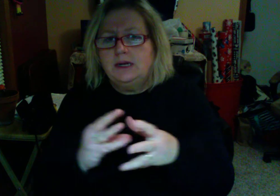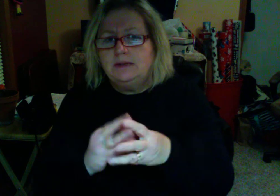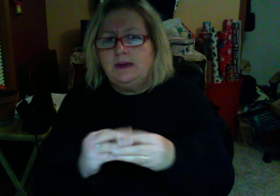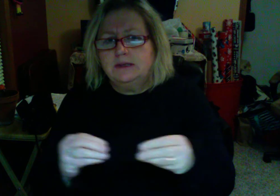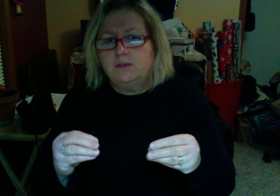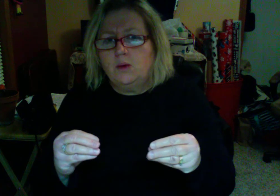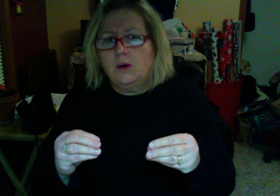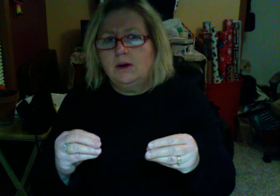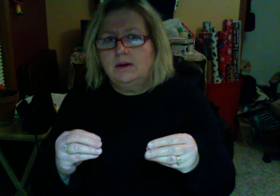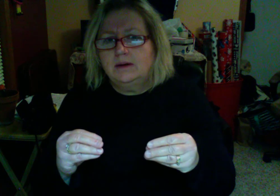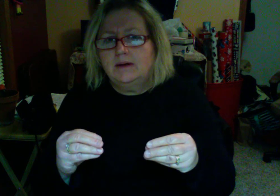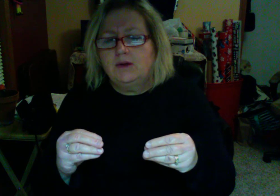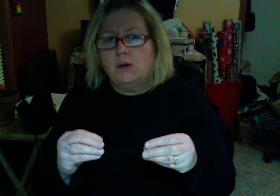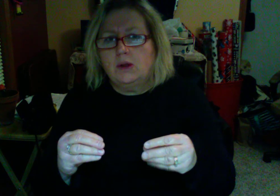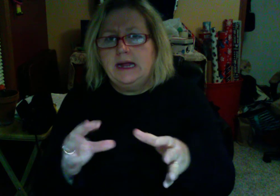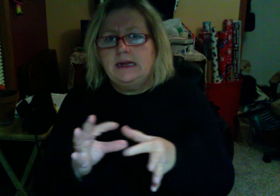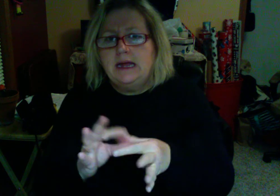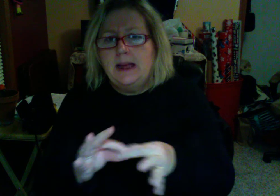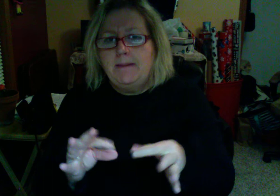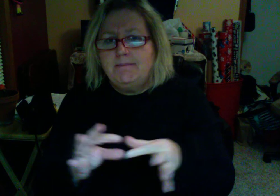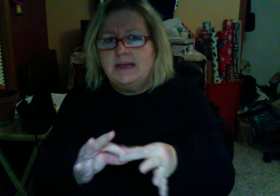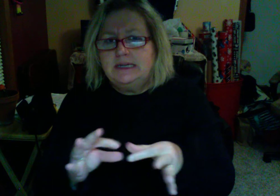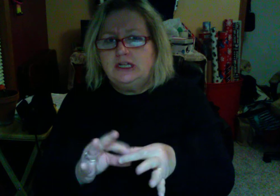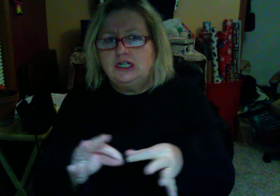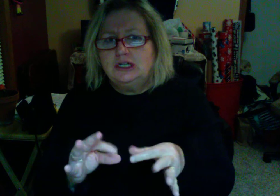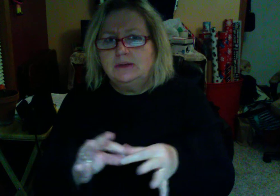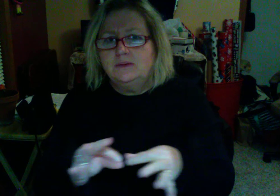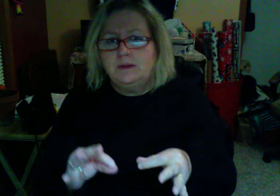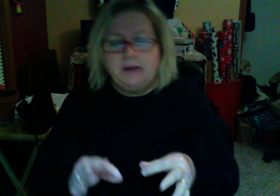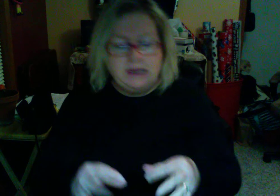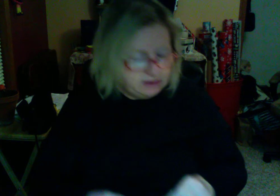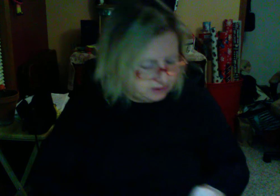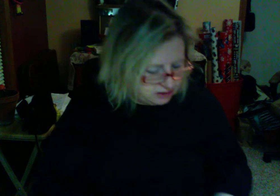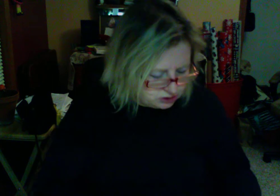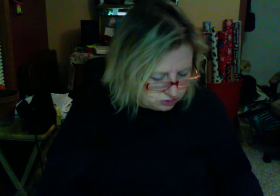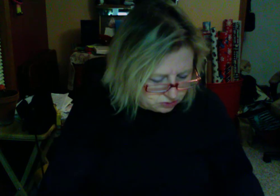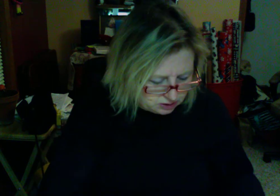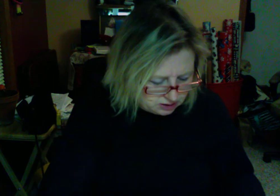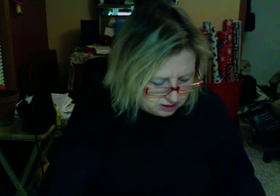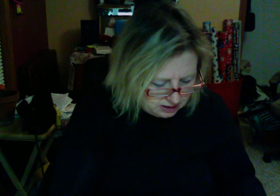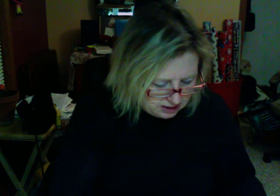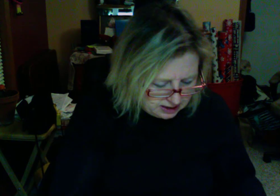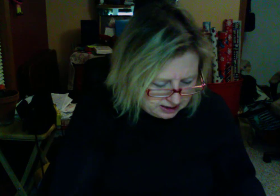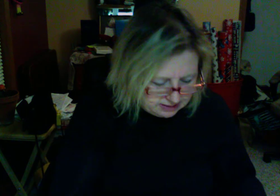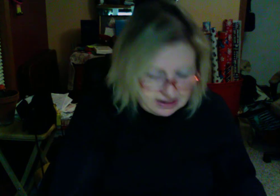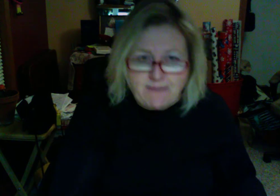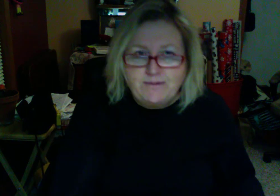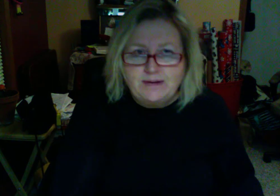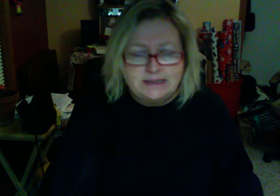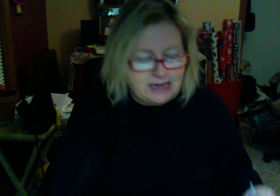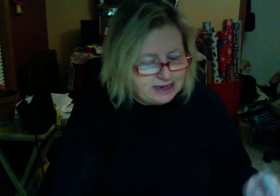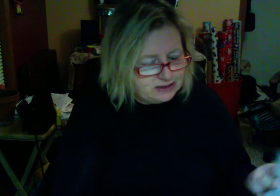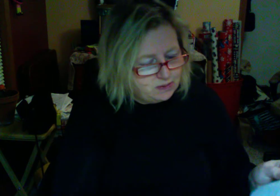me was more of the whole hand. Message would be the two F signs almost